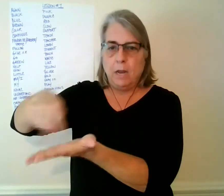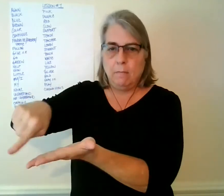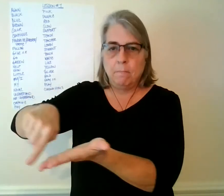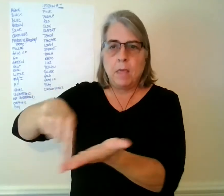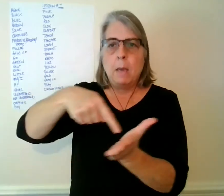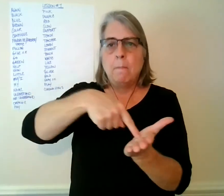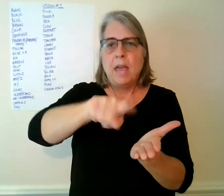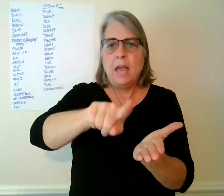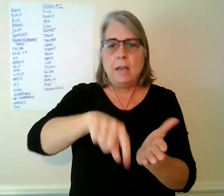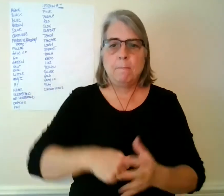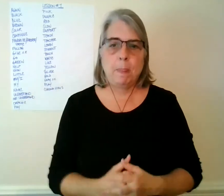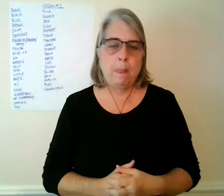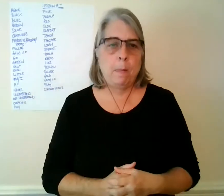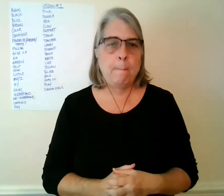everybody. Pay.